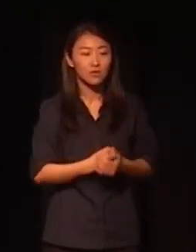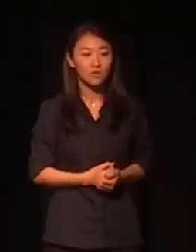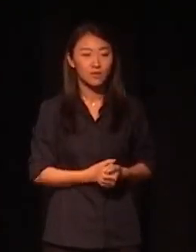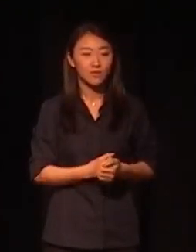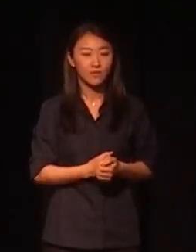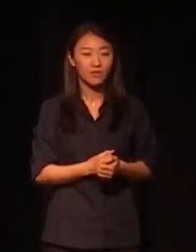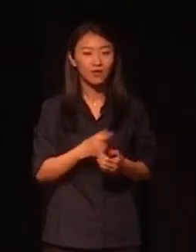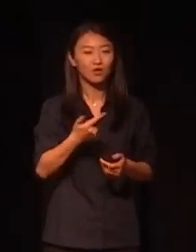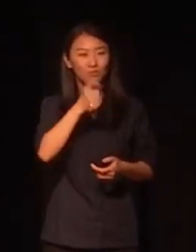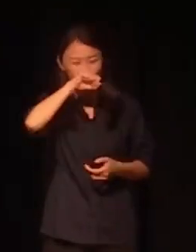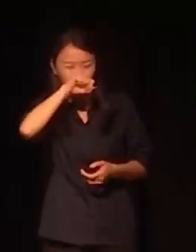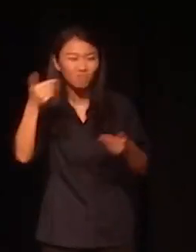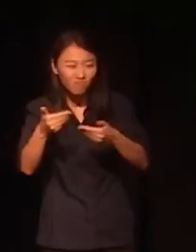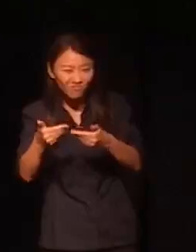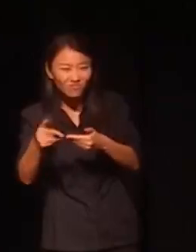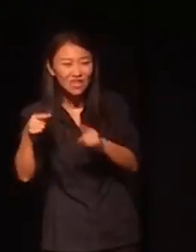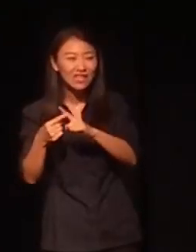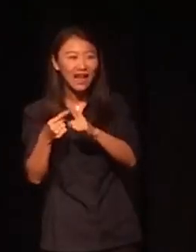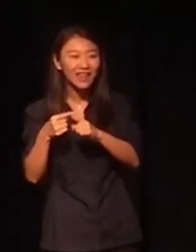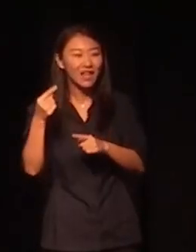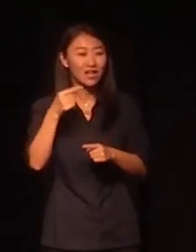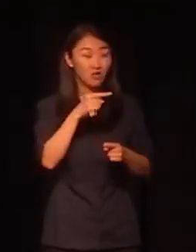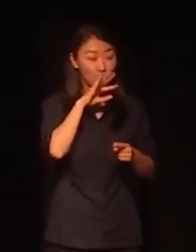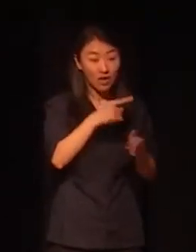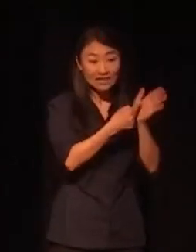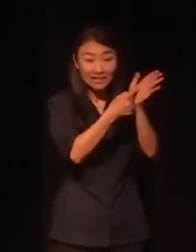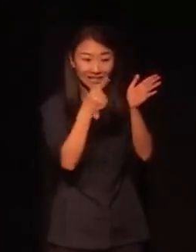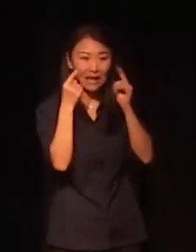food lovers who would like to cook dishes.